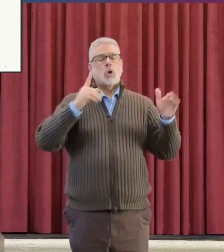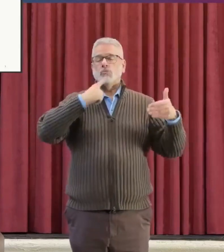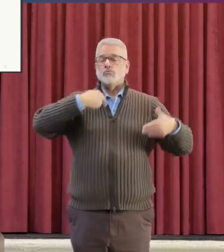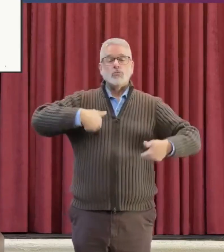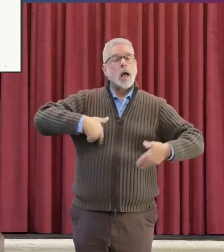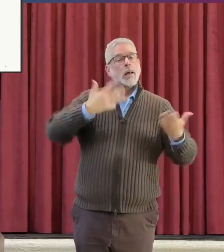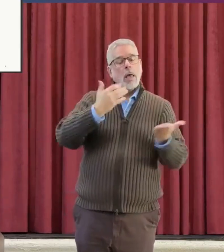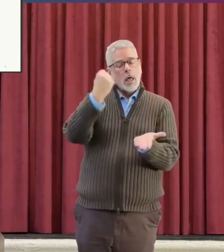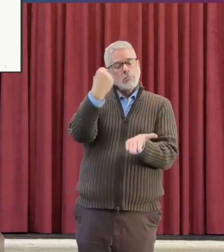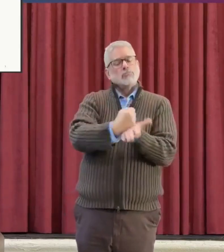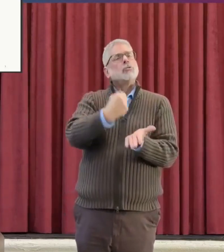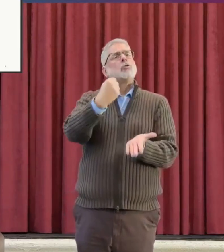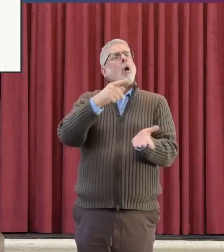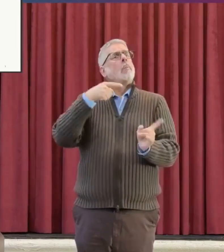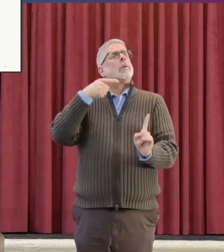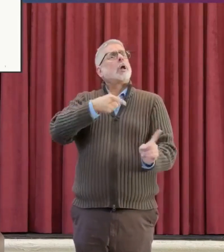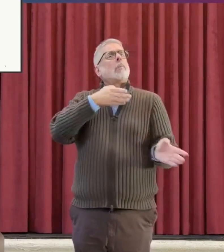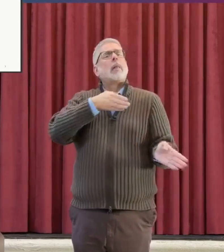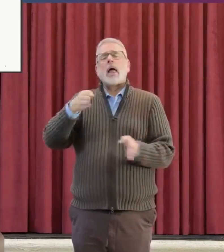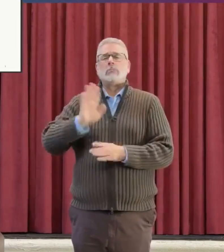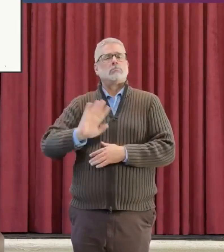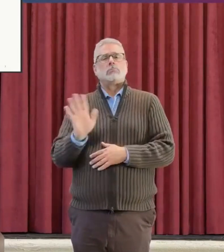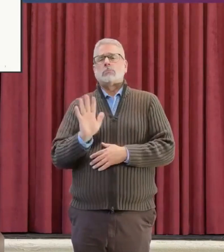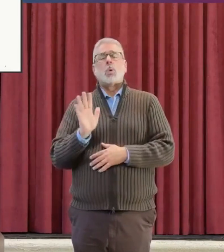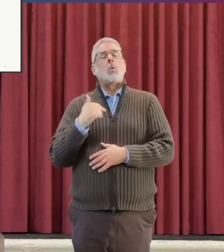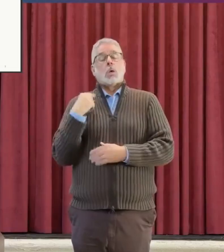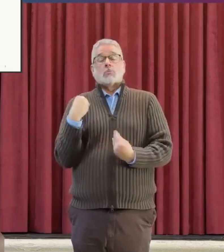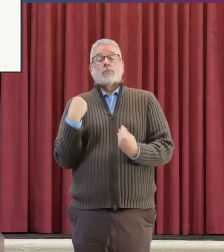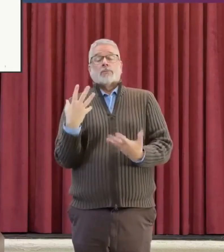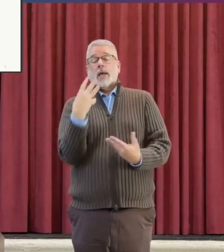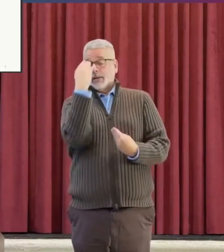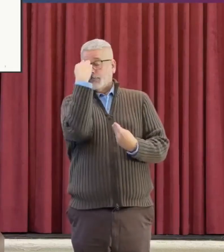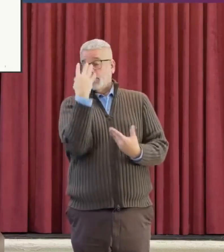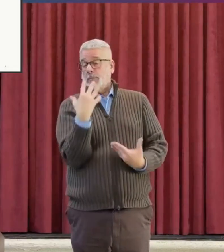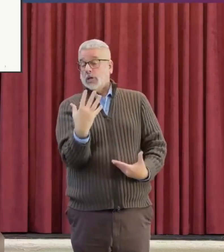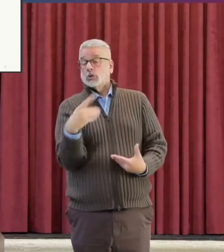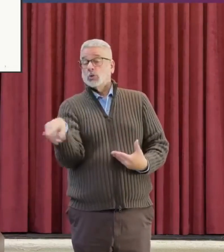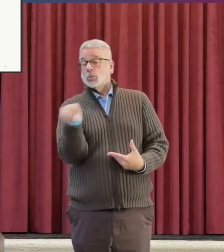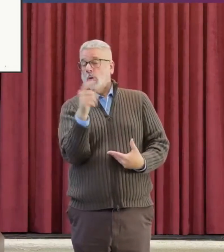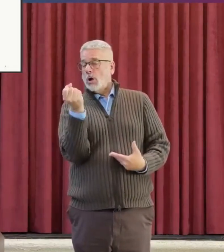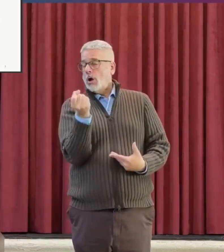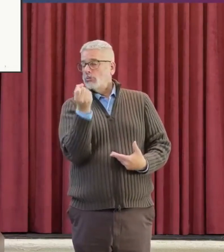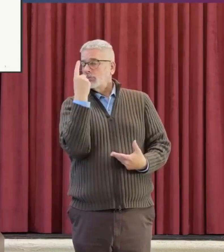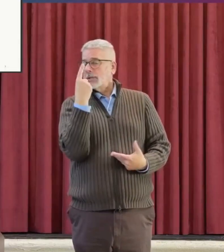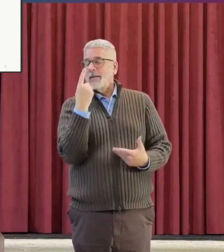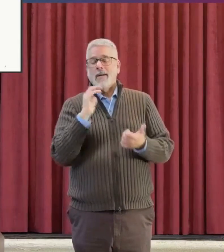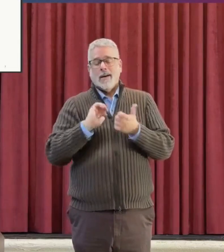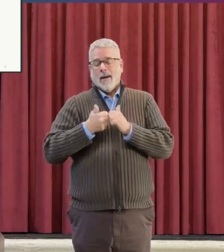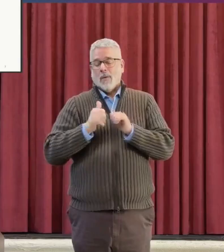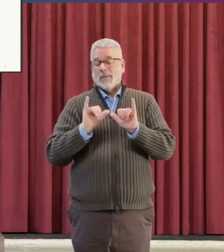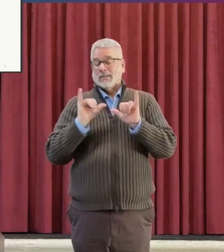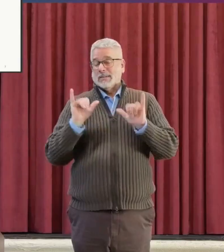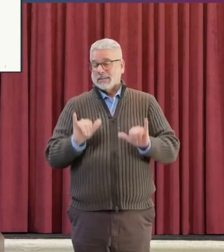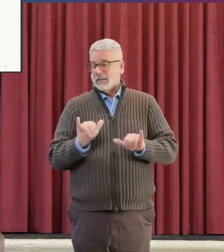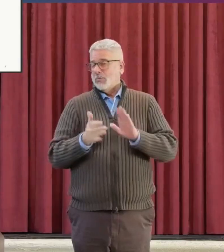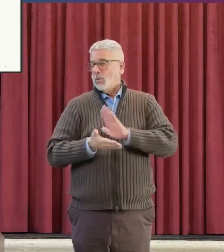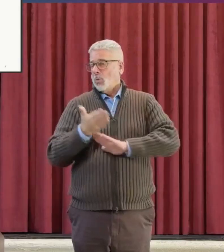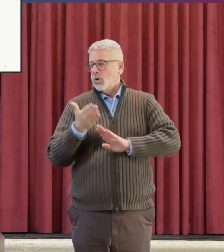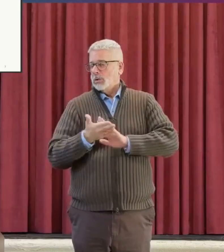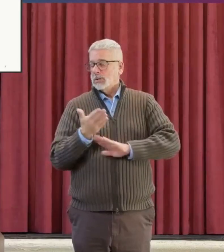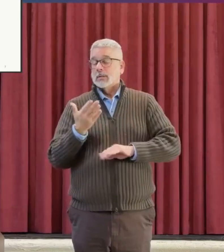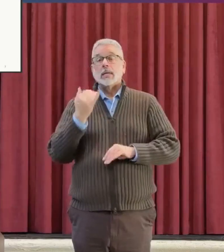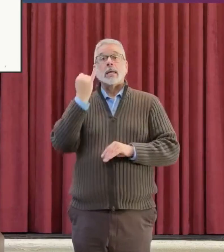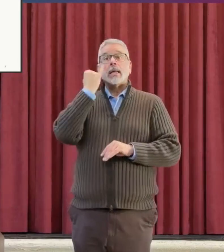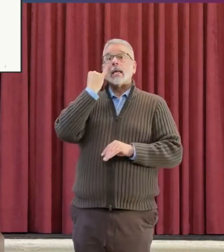or endorse any particular plans. So we provide information so you understand how the systems work